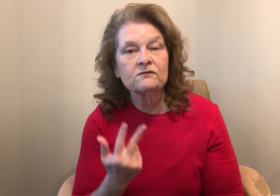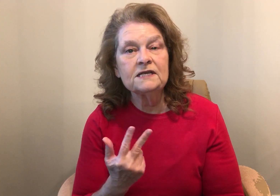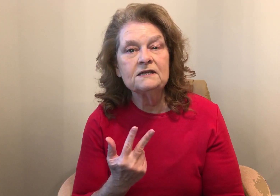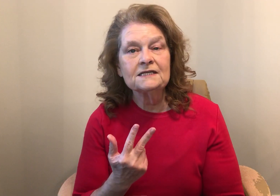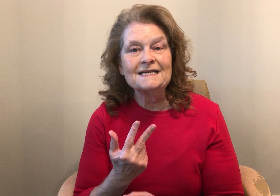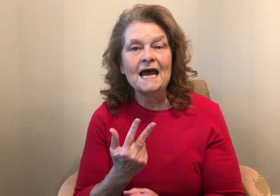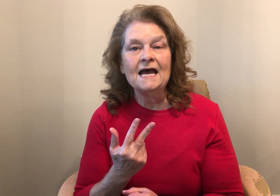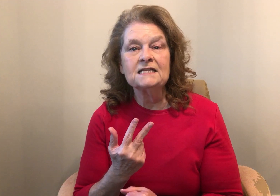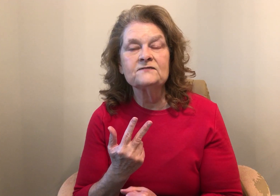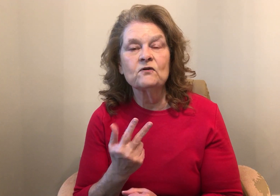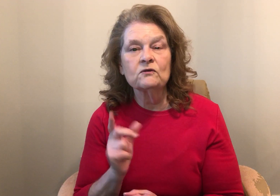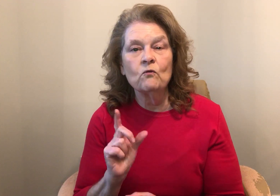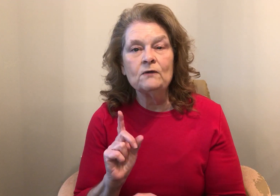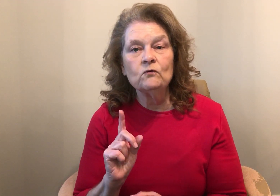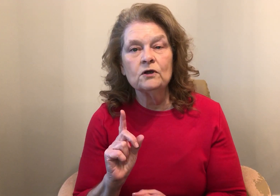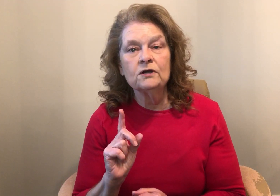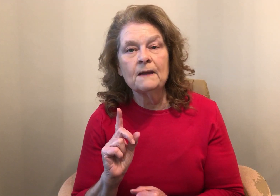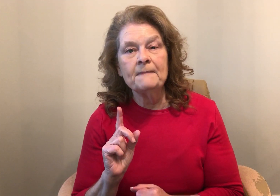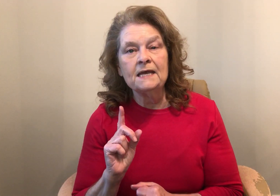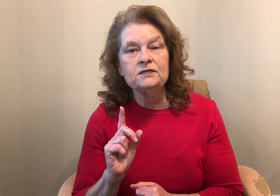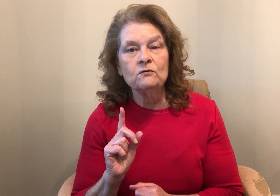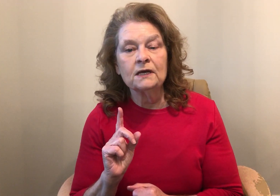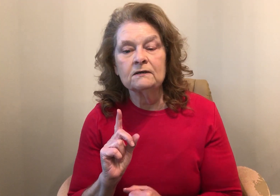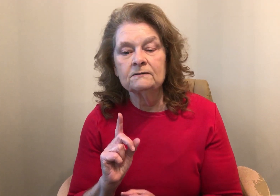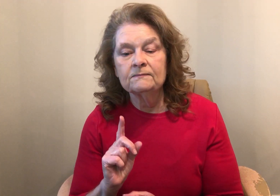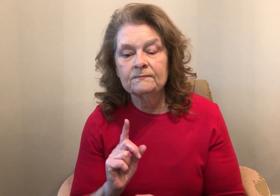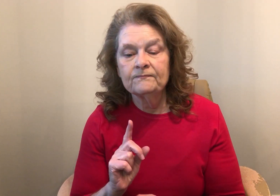3 signs for the one word Immanuel.